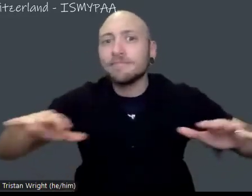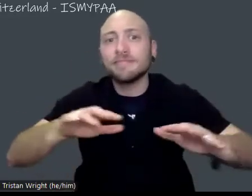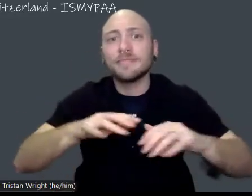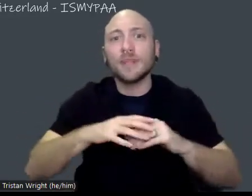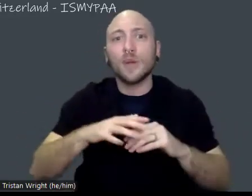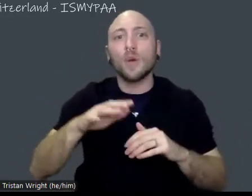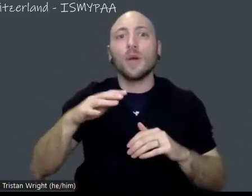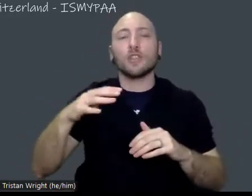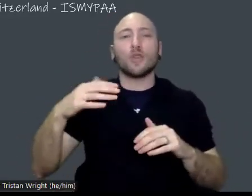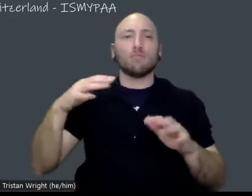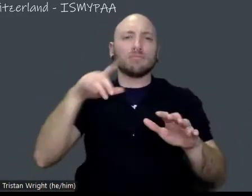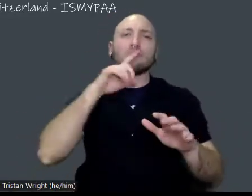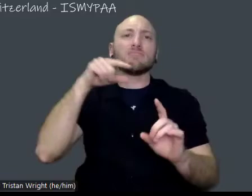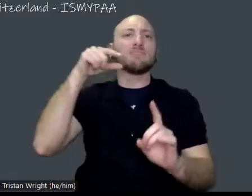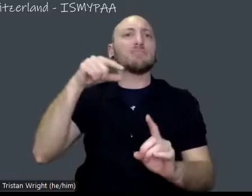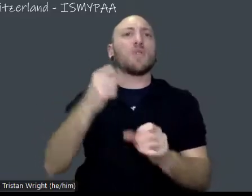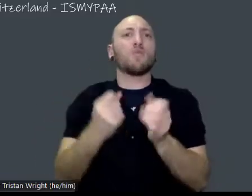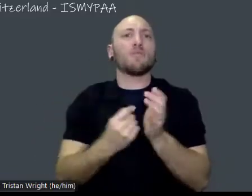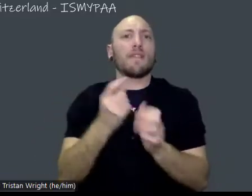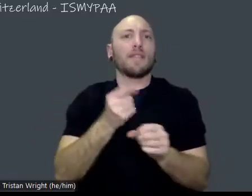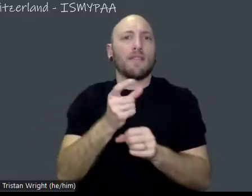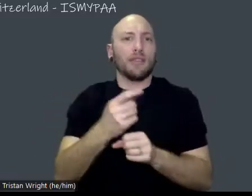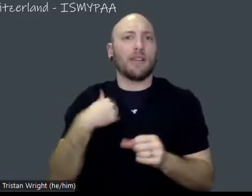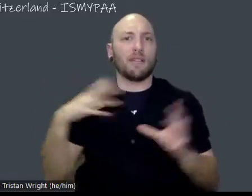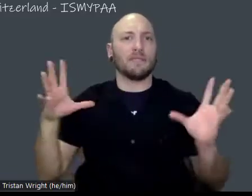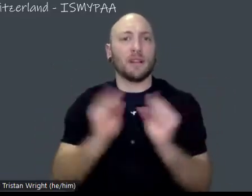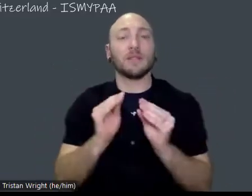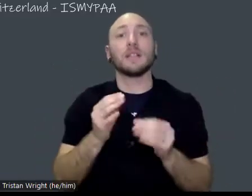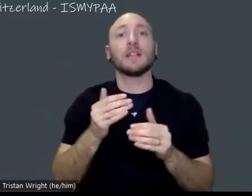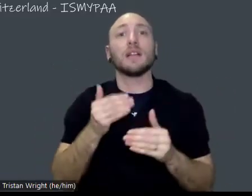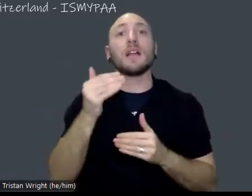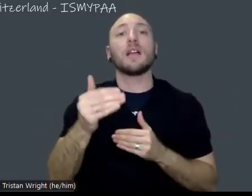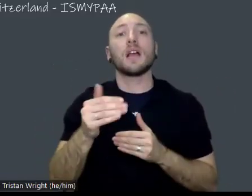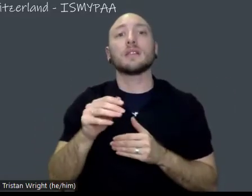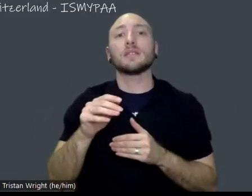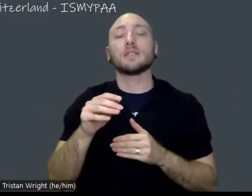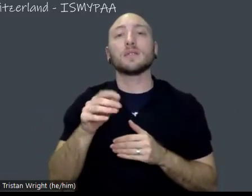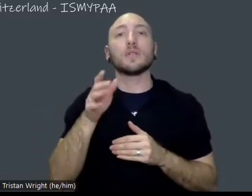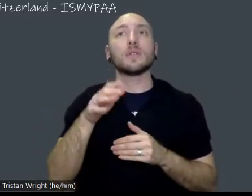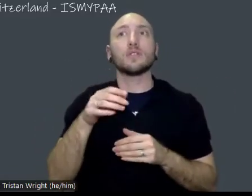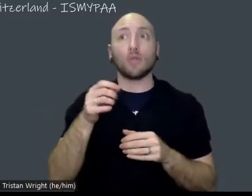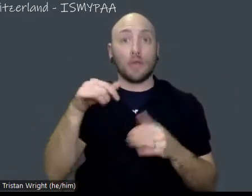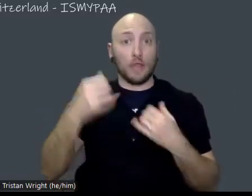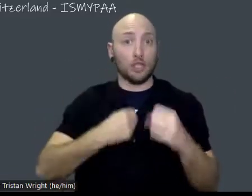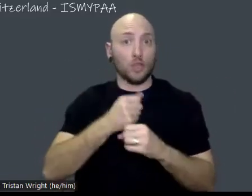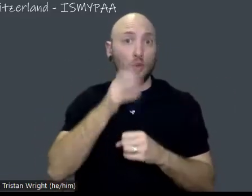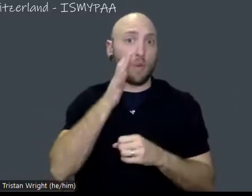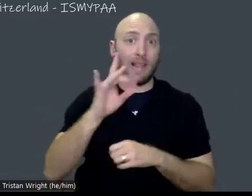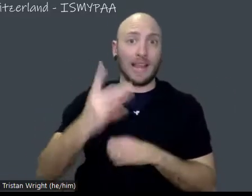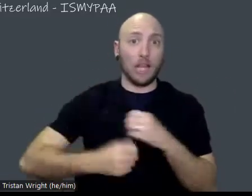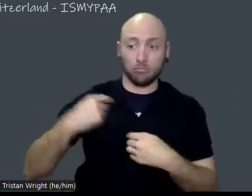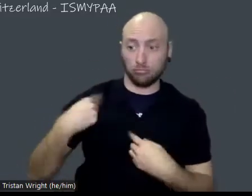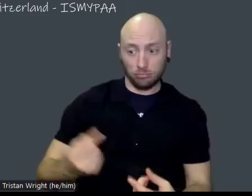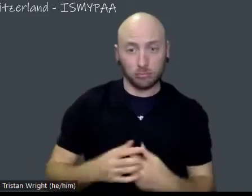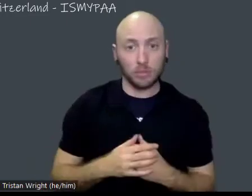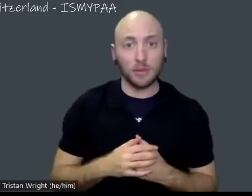convention we have once a year. And the next one is the 8th. So 8 years that we are doing that now, and it will